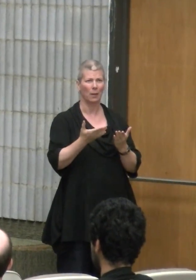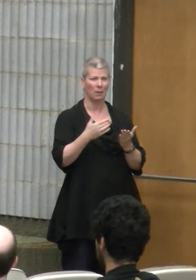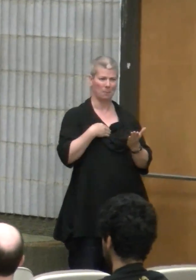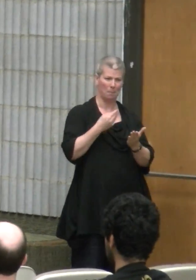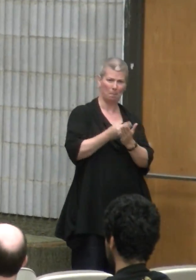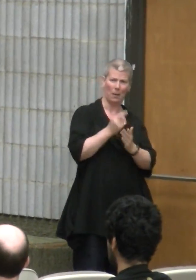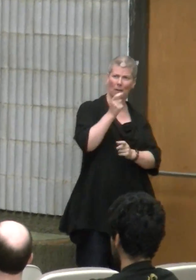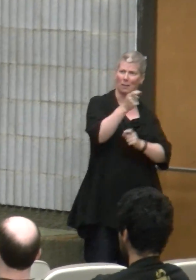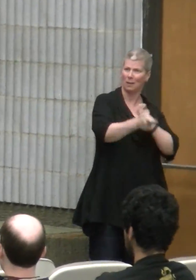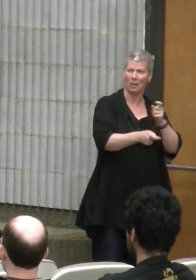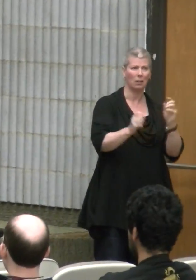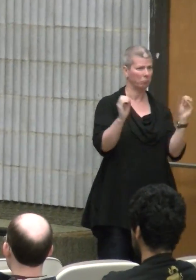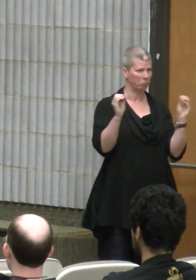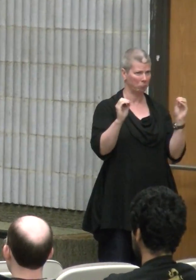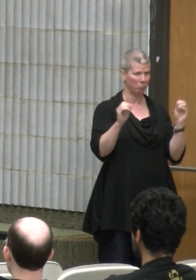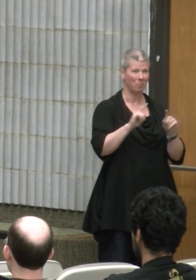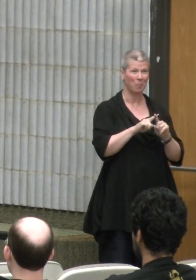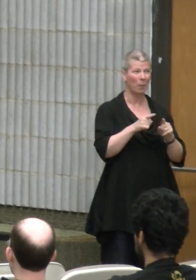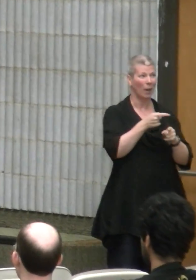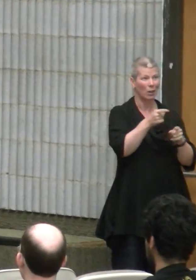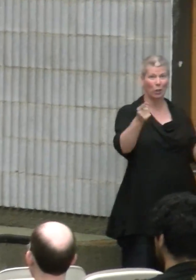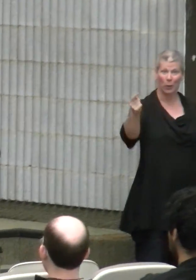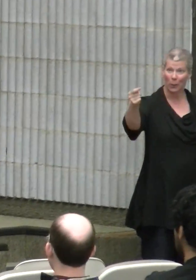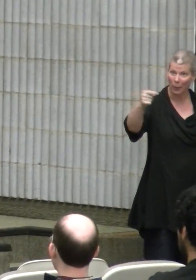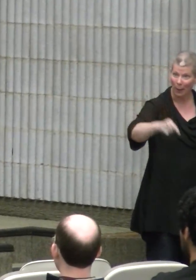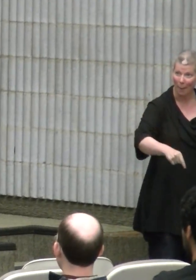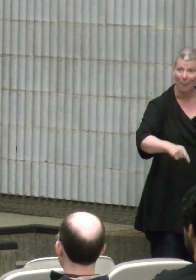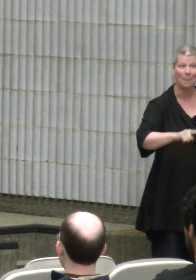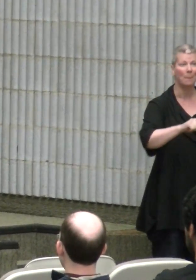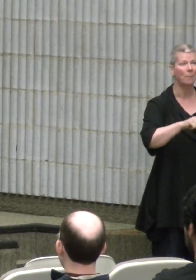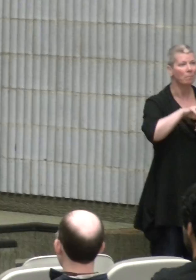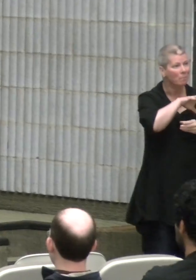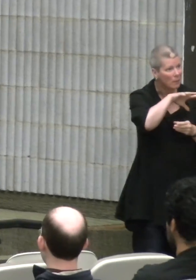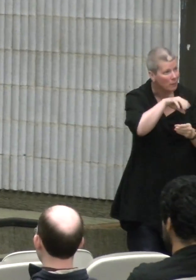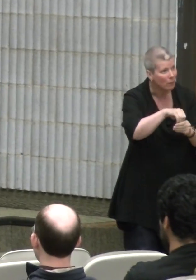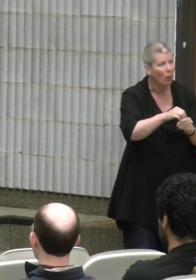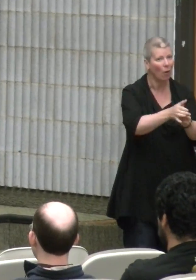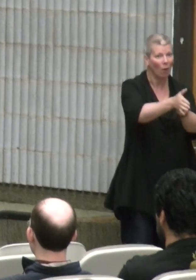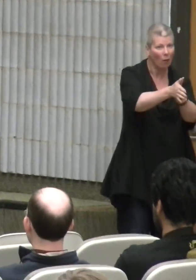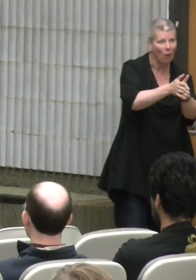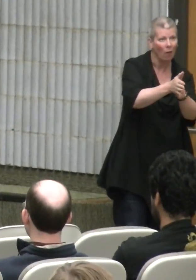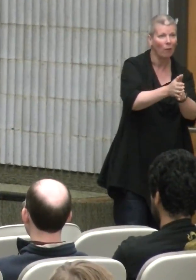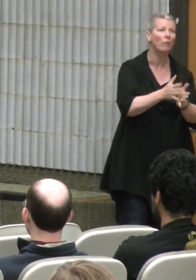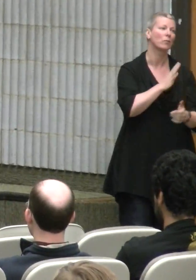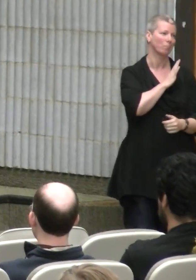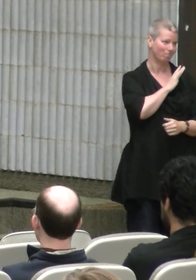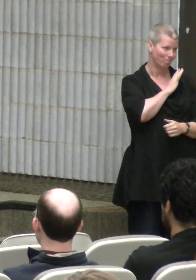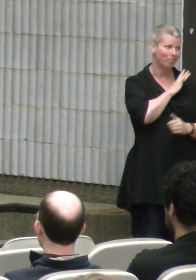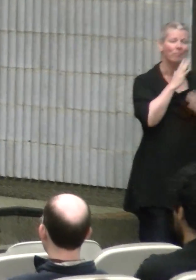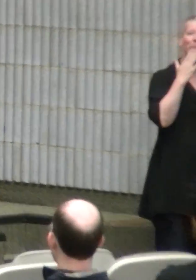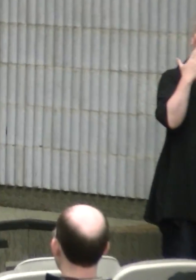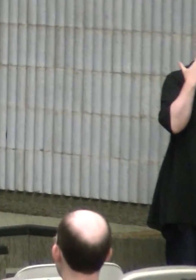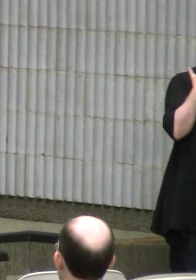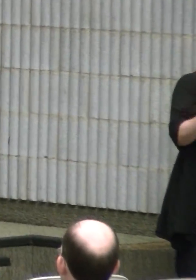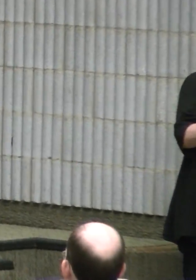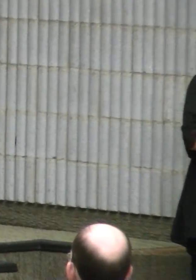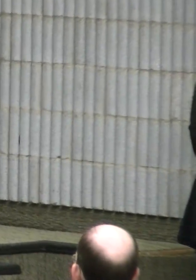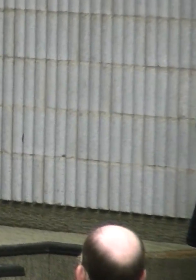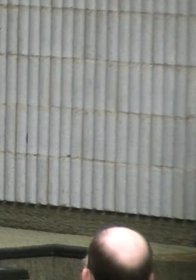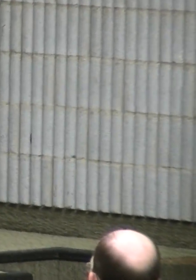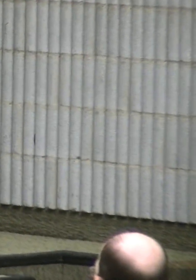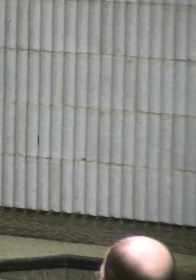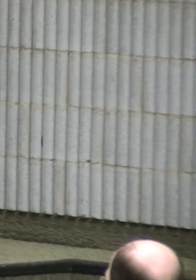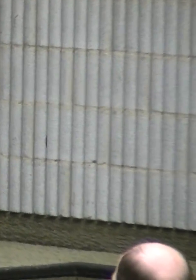monetary funds, the fact that you're here and you're engaging in this discussion and you're participating is super, super